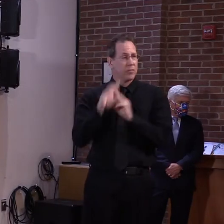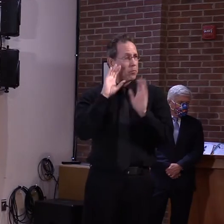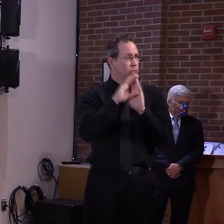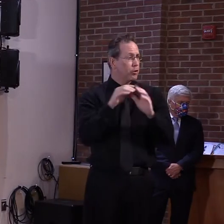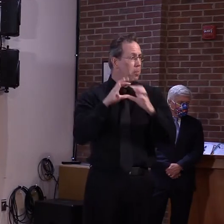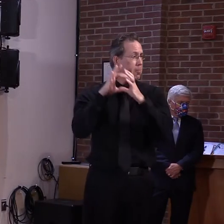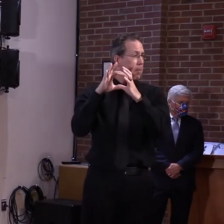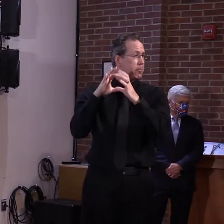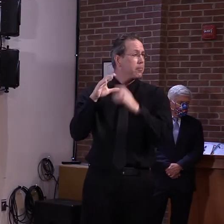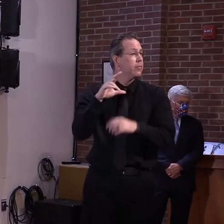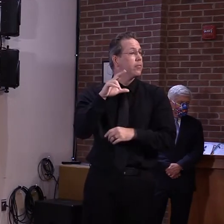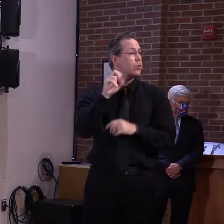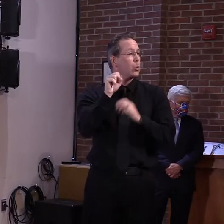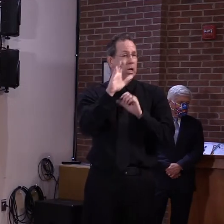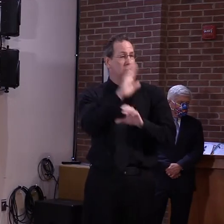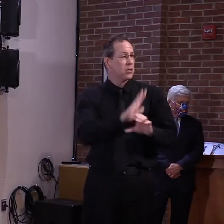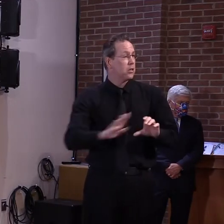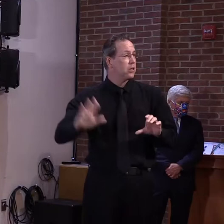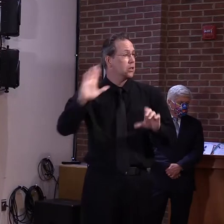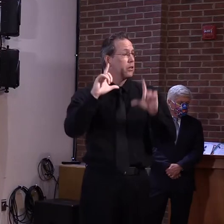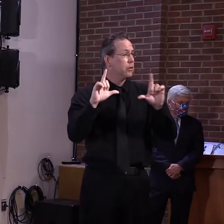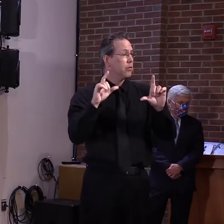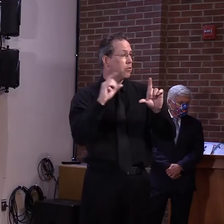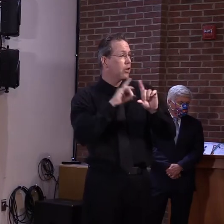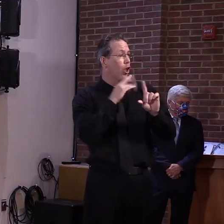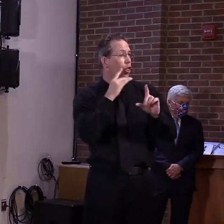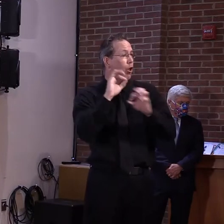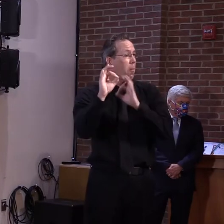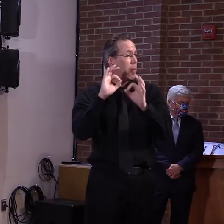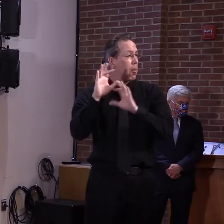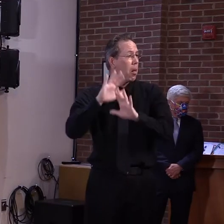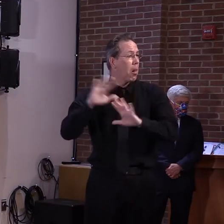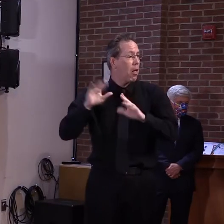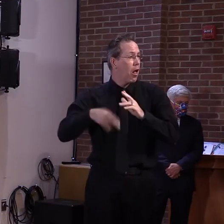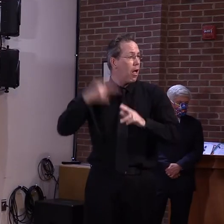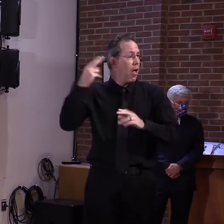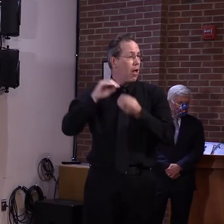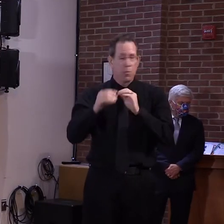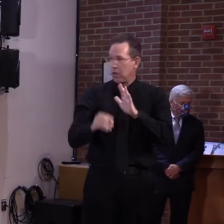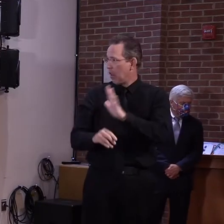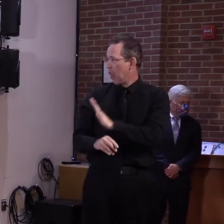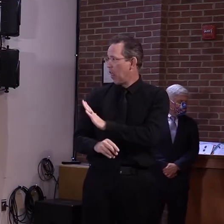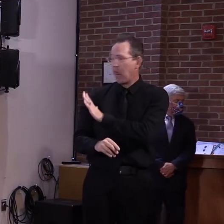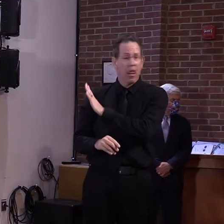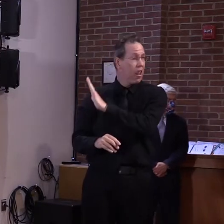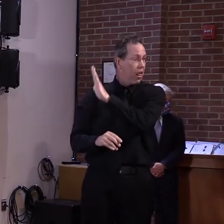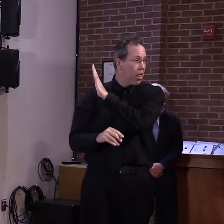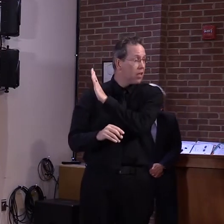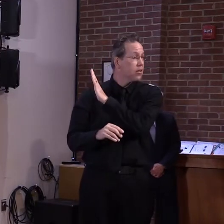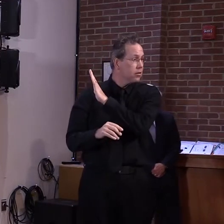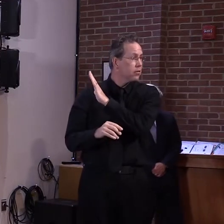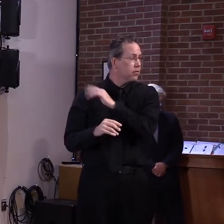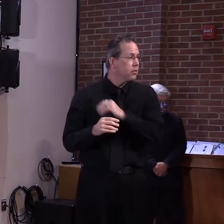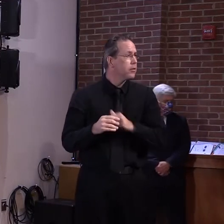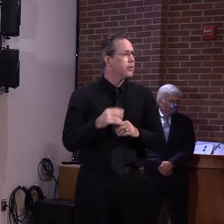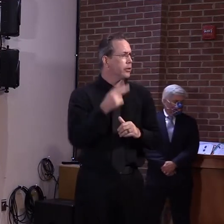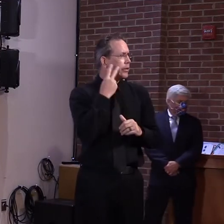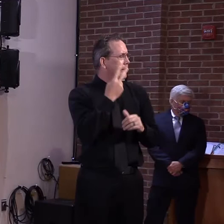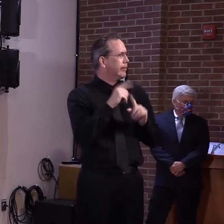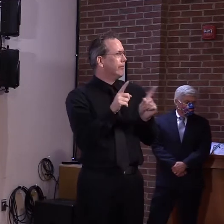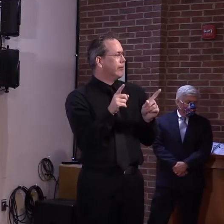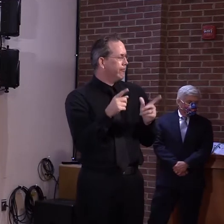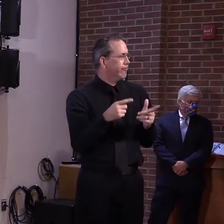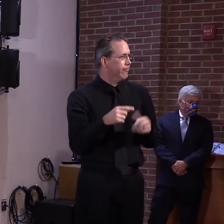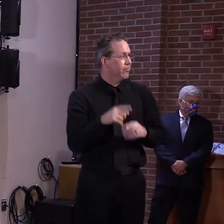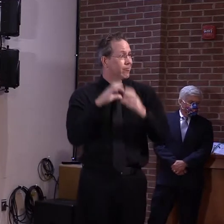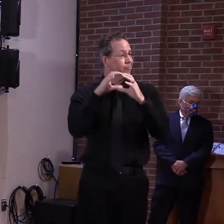And you can see by this map the last 2 weeks where cases have popped up across the entire nation.